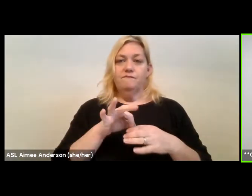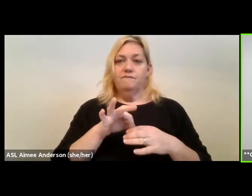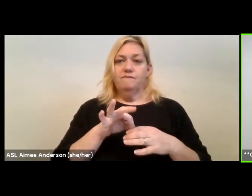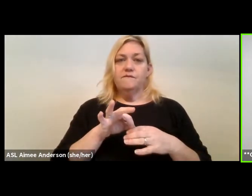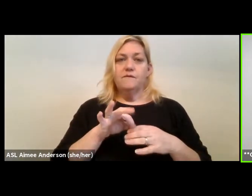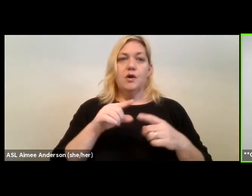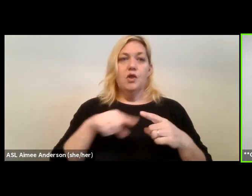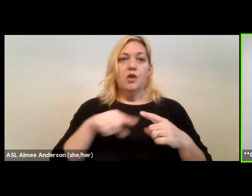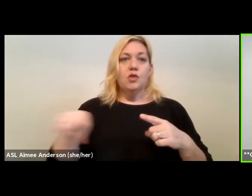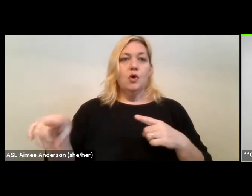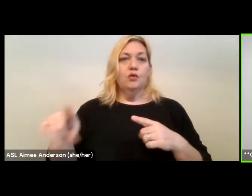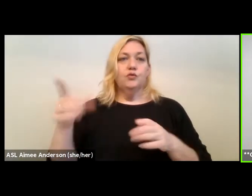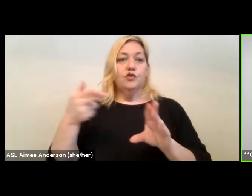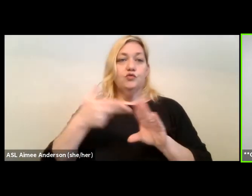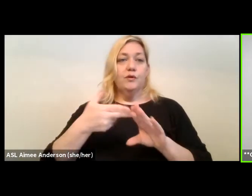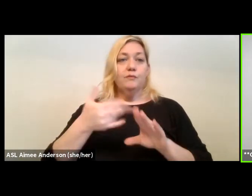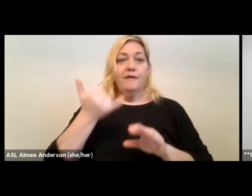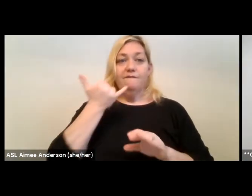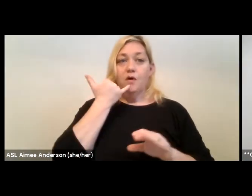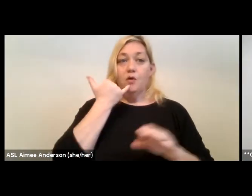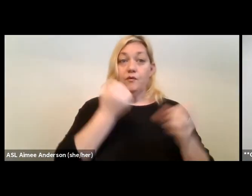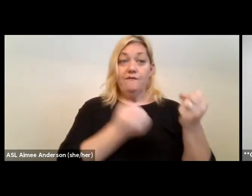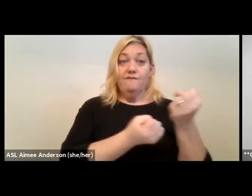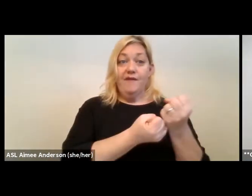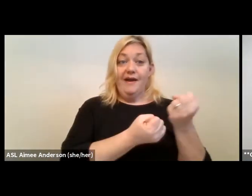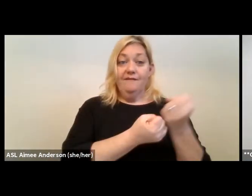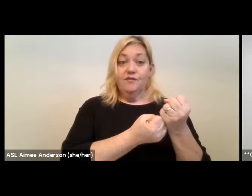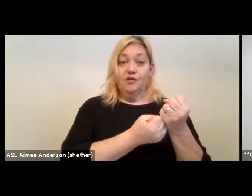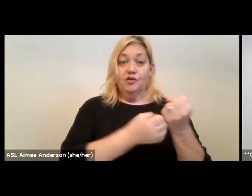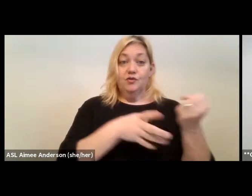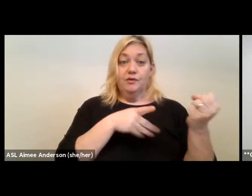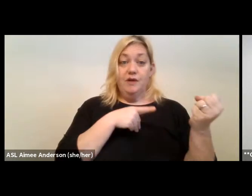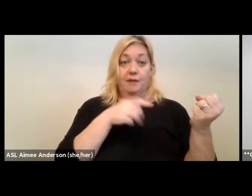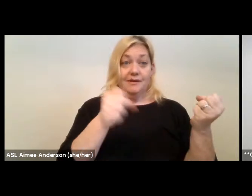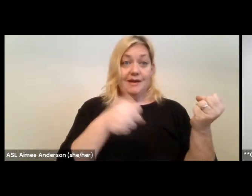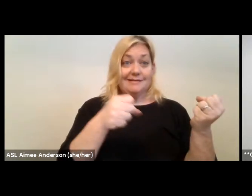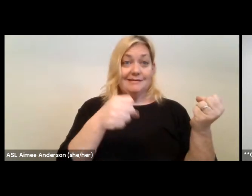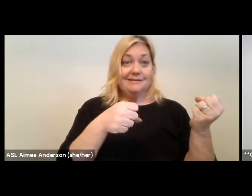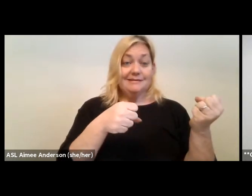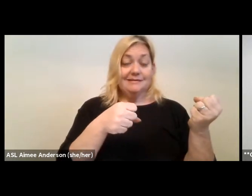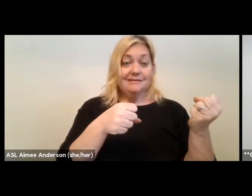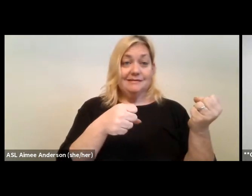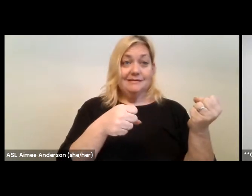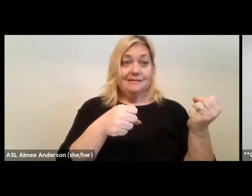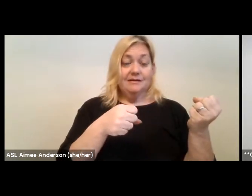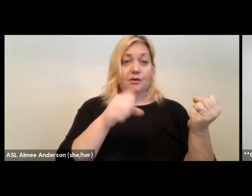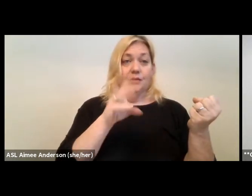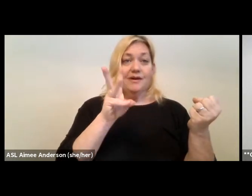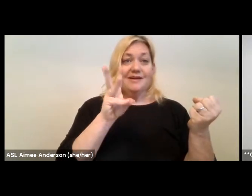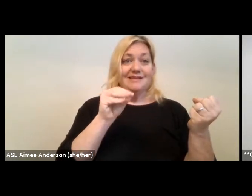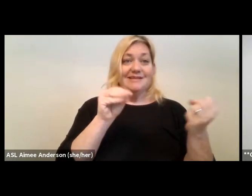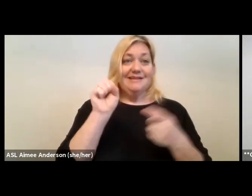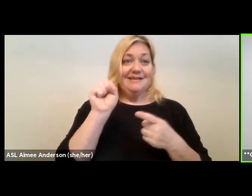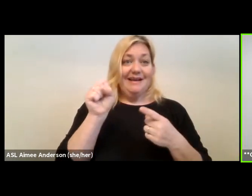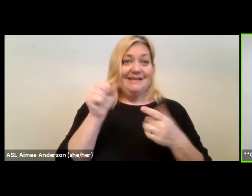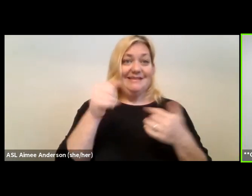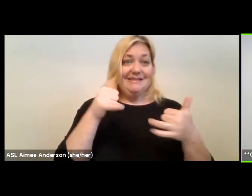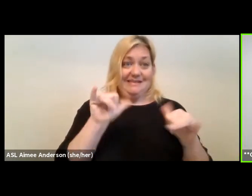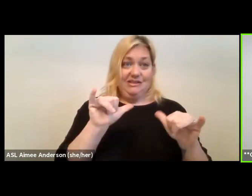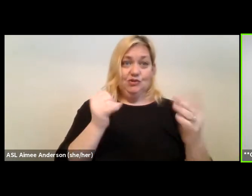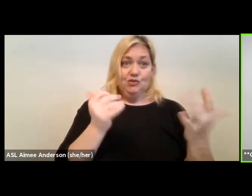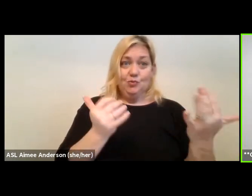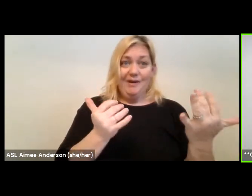phone. If you are in favor of the motion to adopt. Mr. Presiding Officer, they have 60 seconds to complete. Oh, then let's